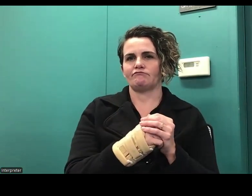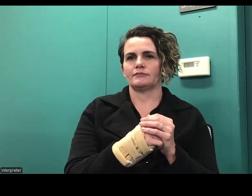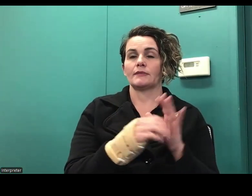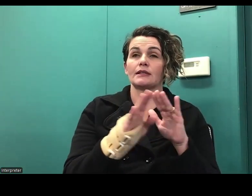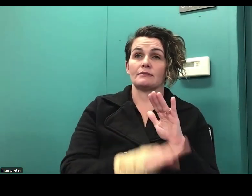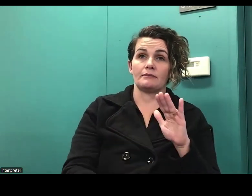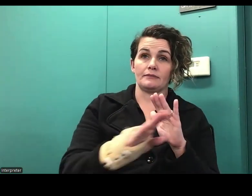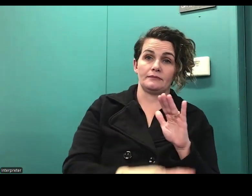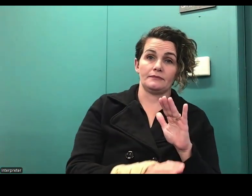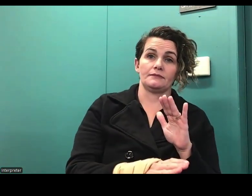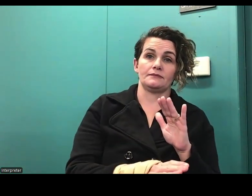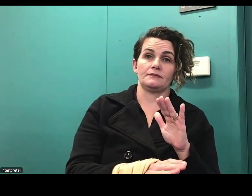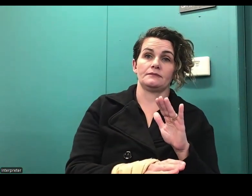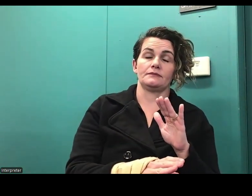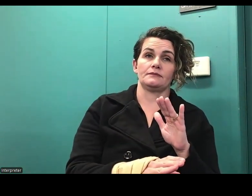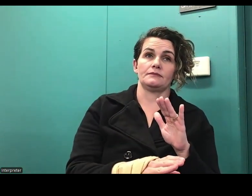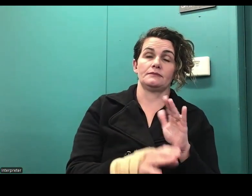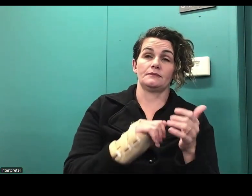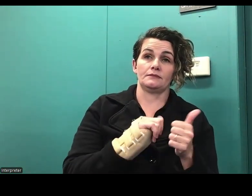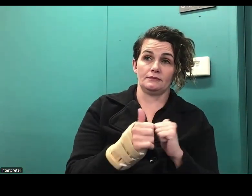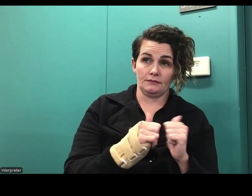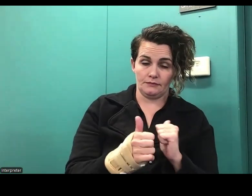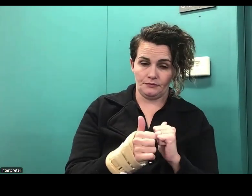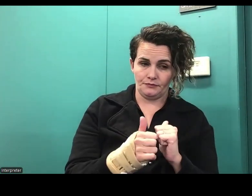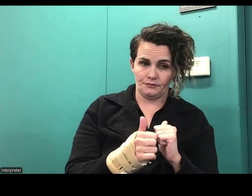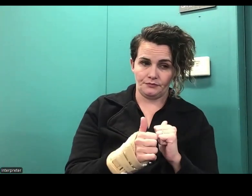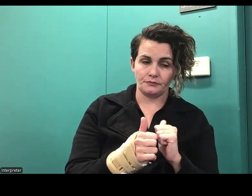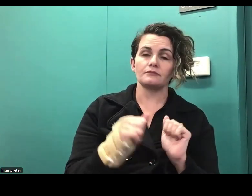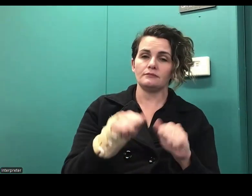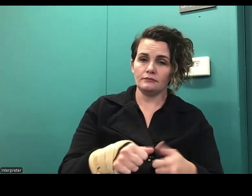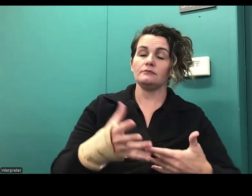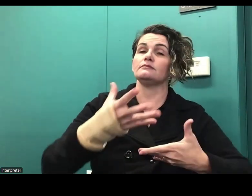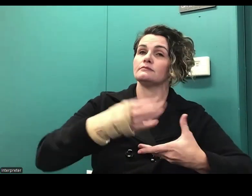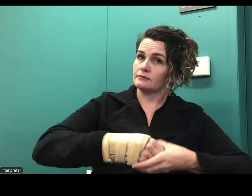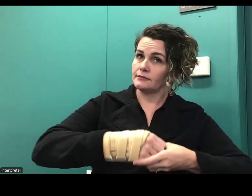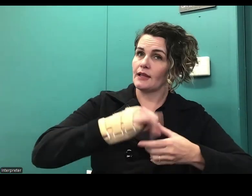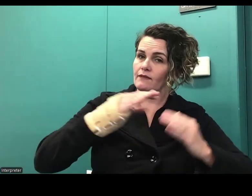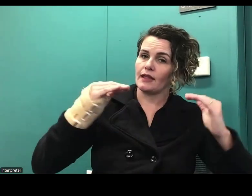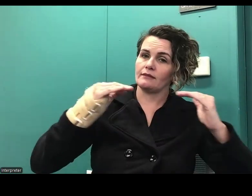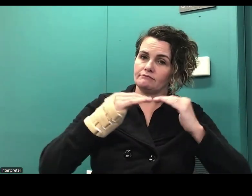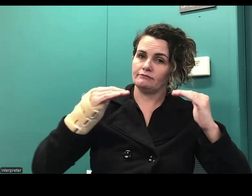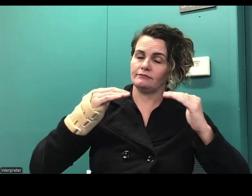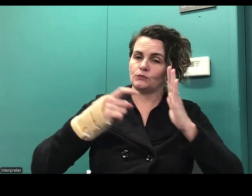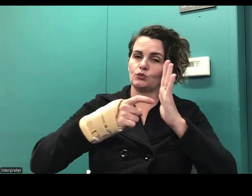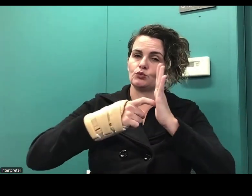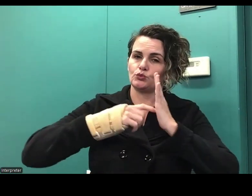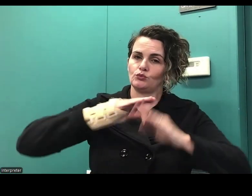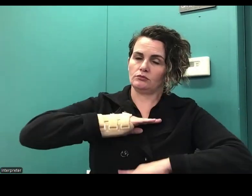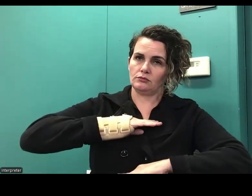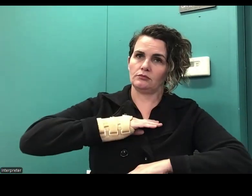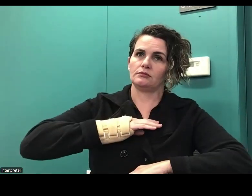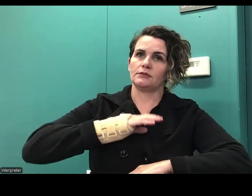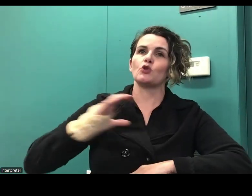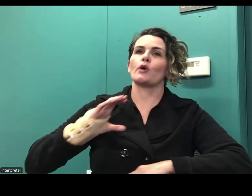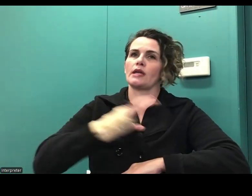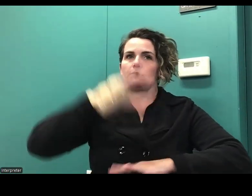Basically with sports, it's they can participate if they meet certain conditions, and there's a commission that